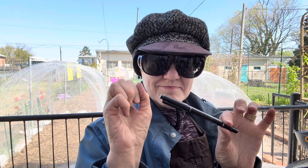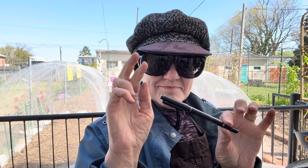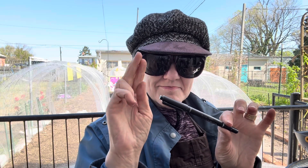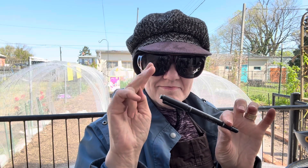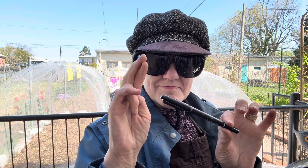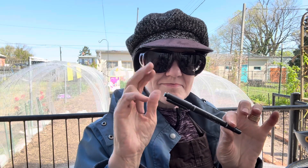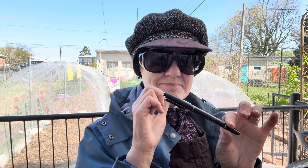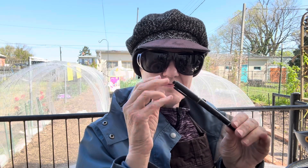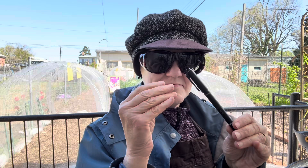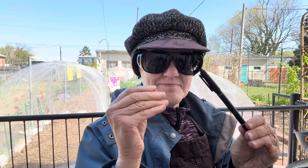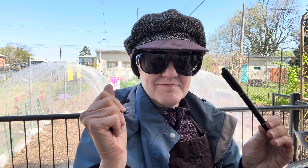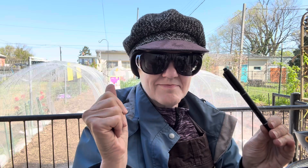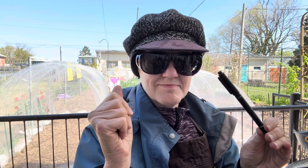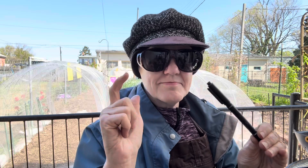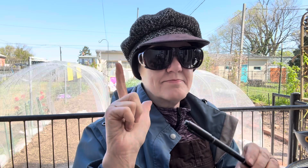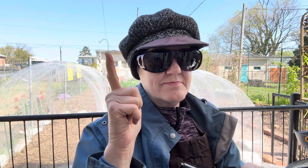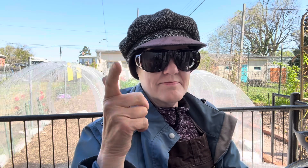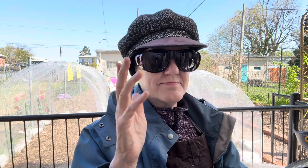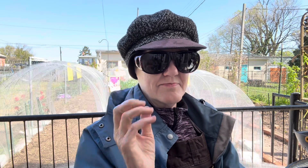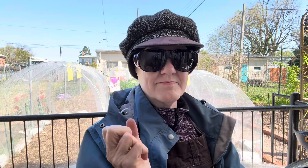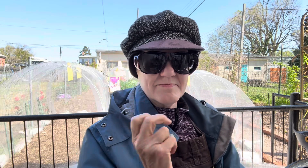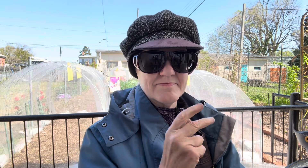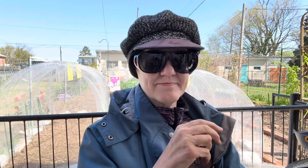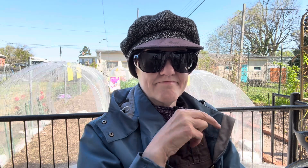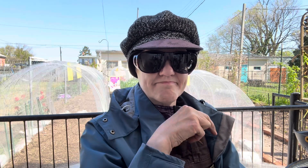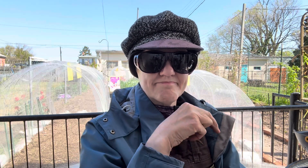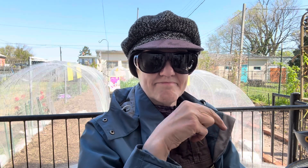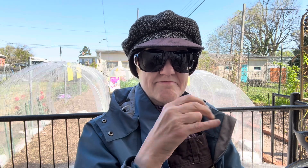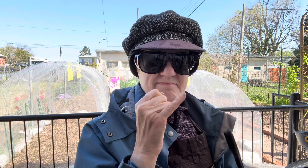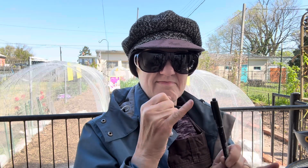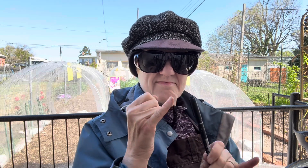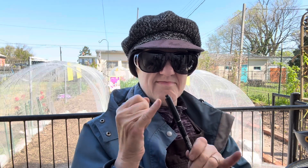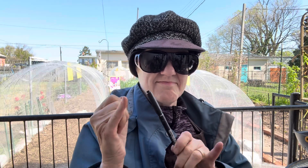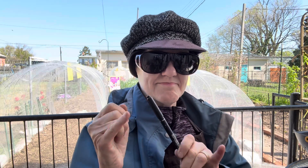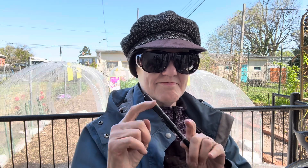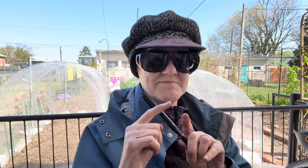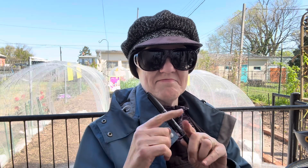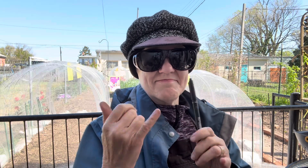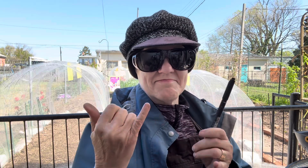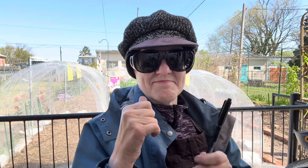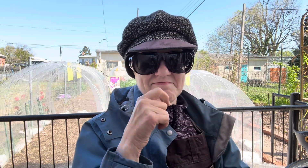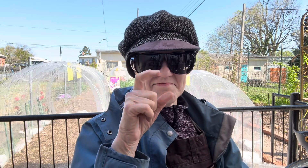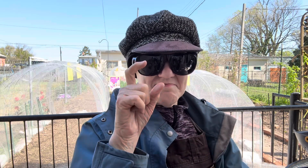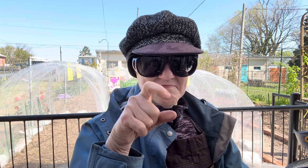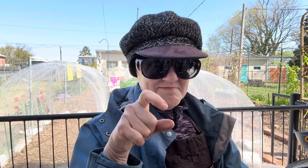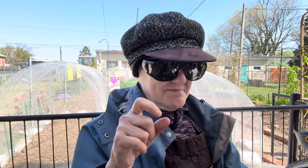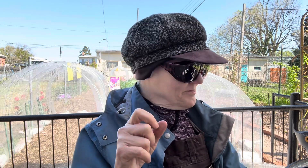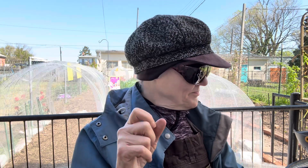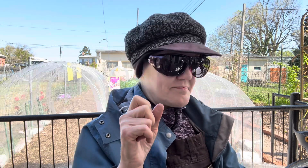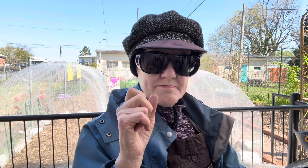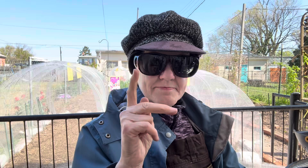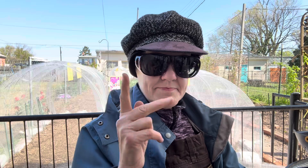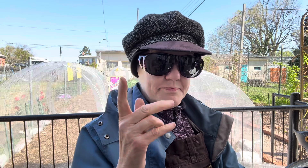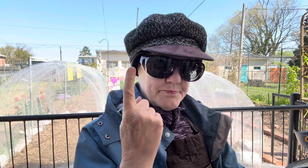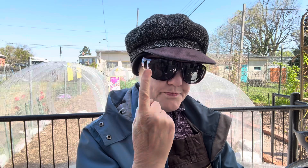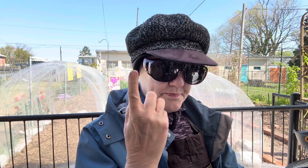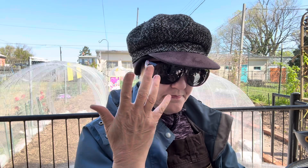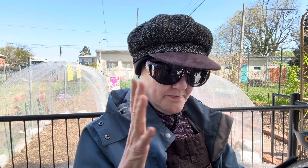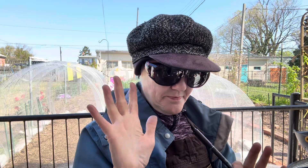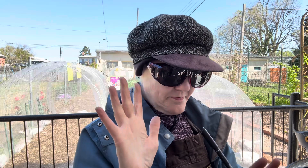marker that won't fade in the sun to mark the tray. And later I'll come back and mark each individual